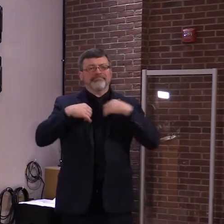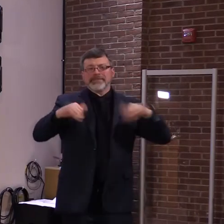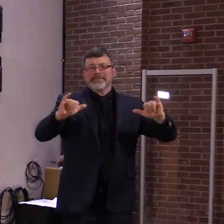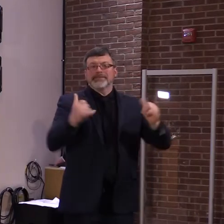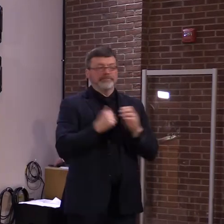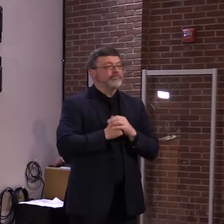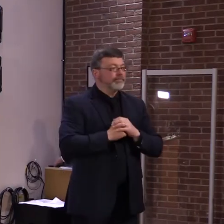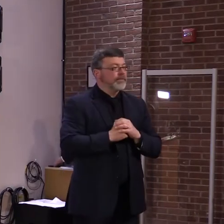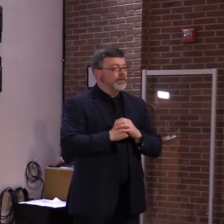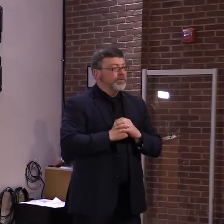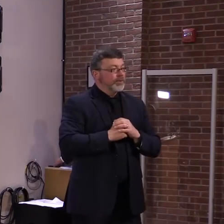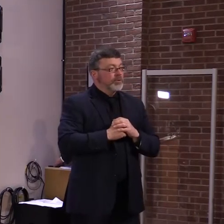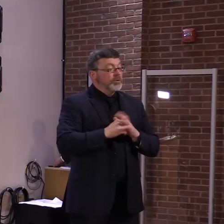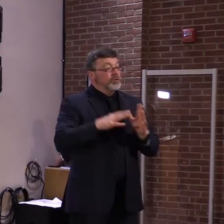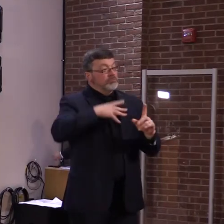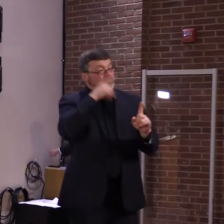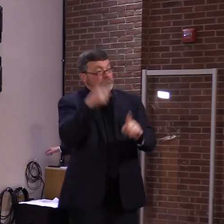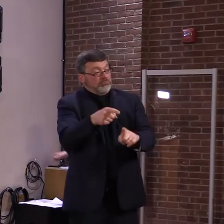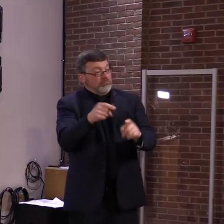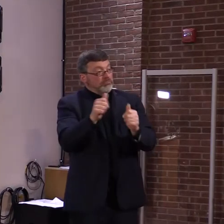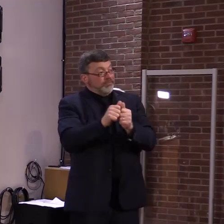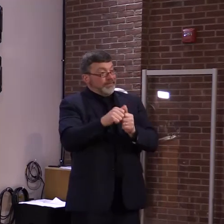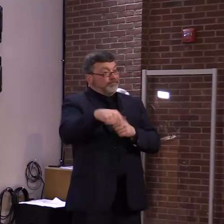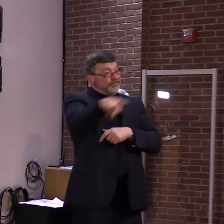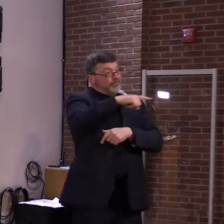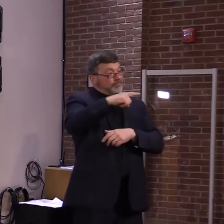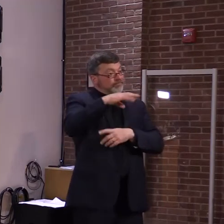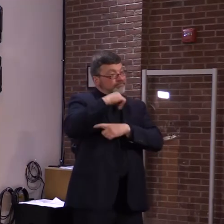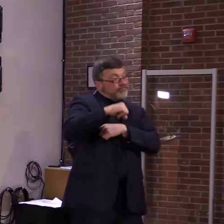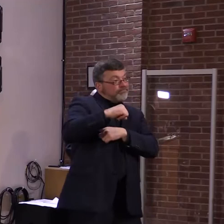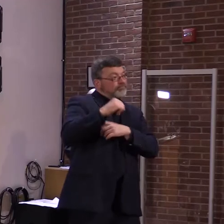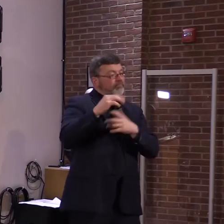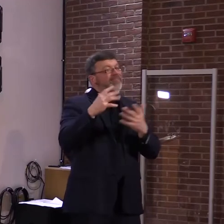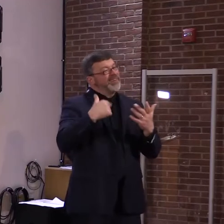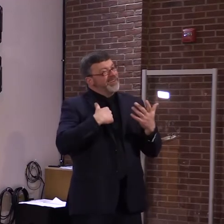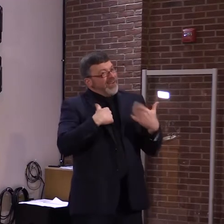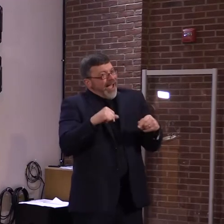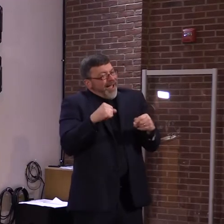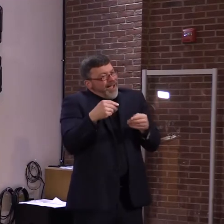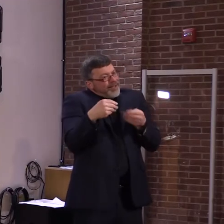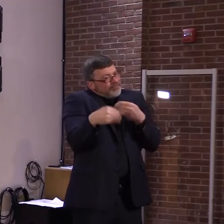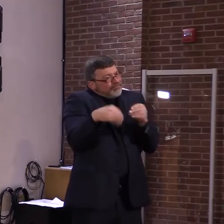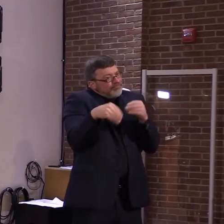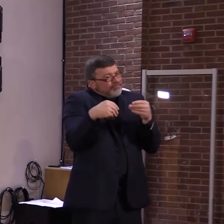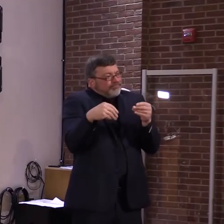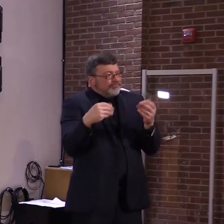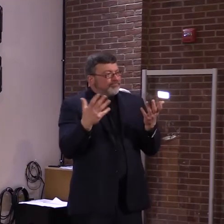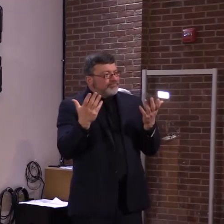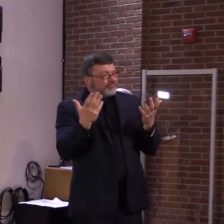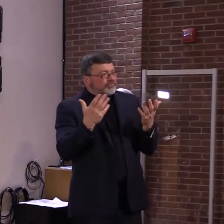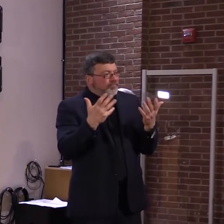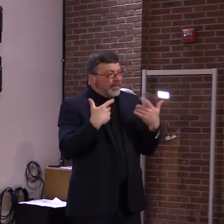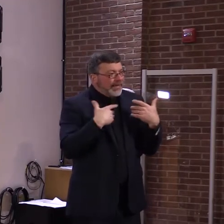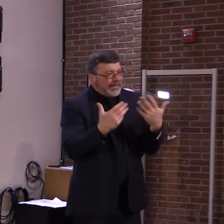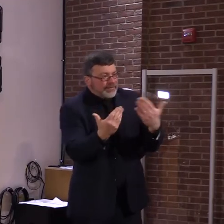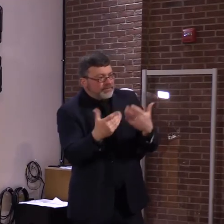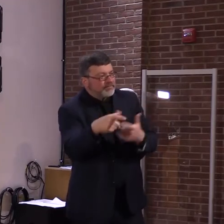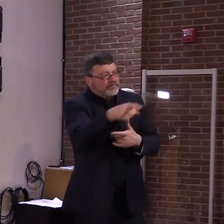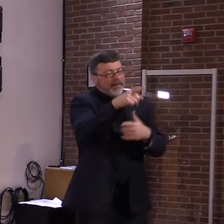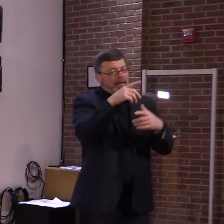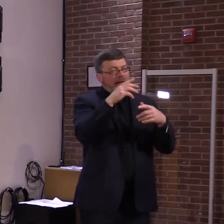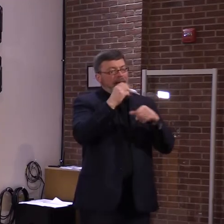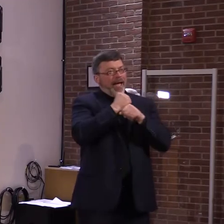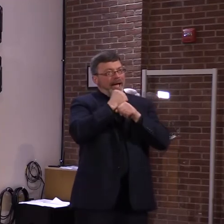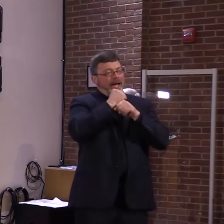people, we're trying to be as flexible as possible, trying to get people accustomed to this new transition, going back